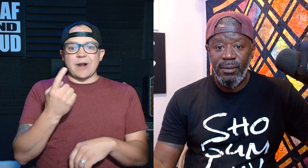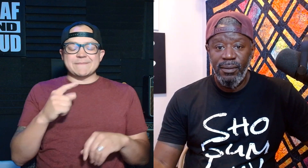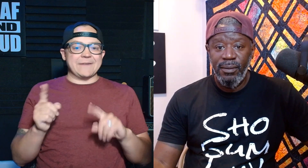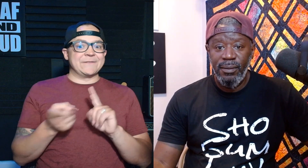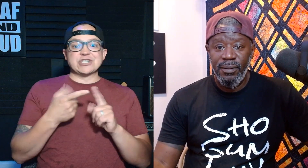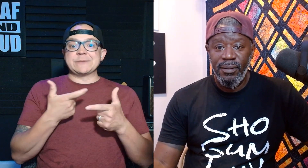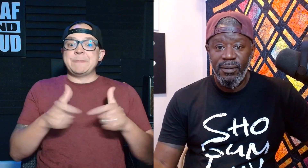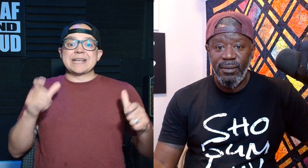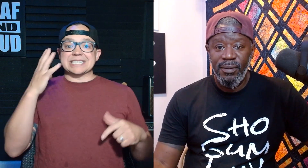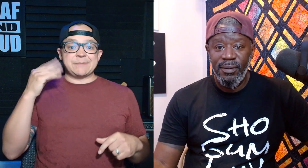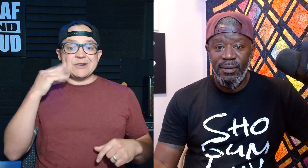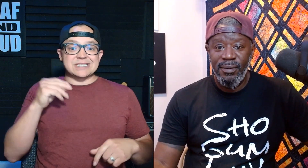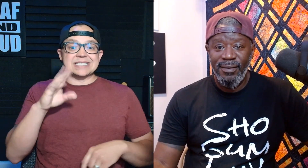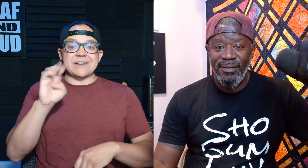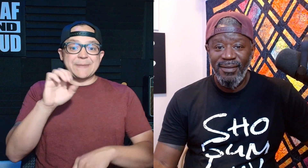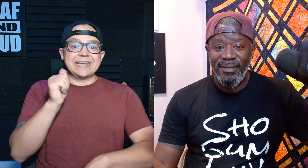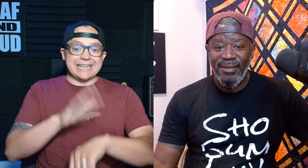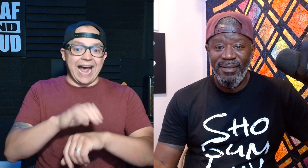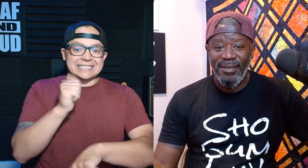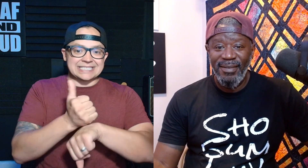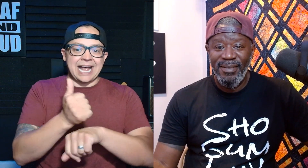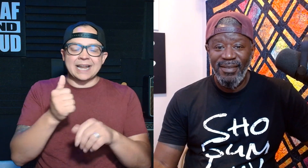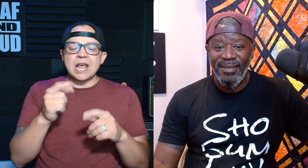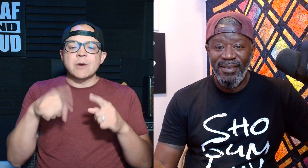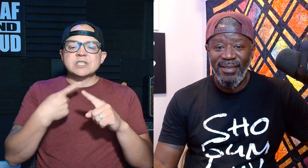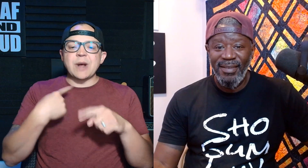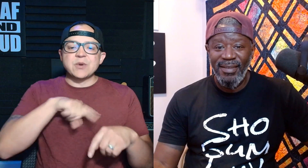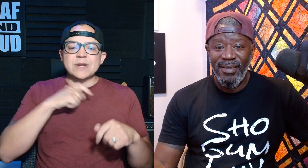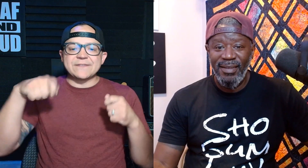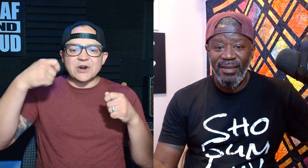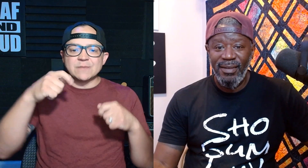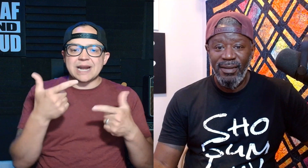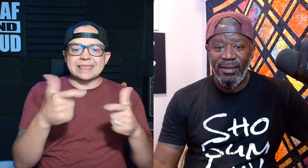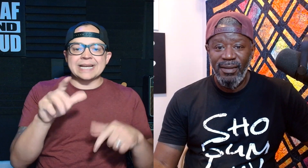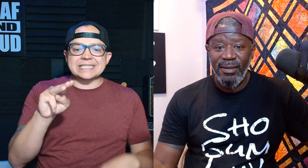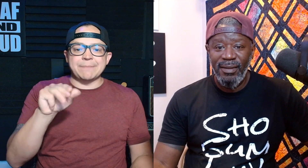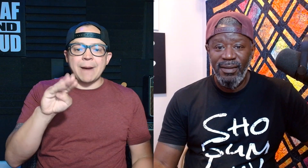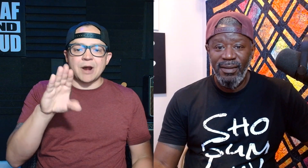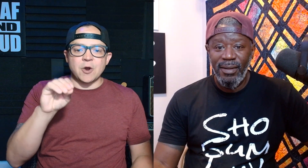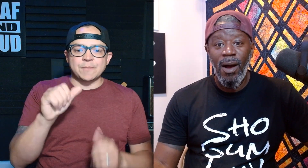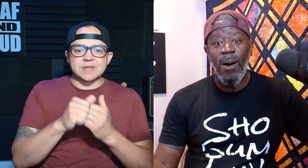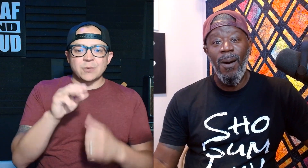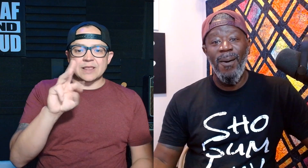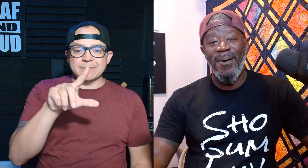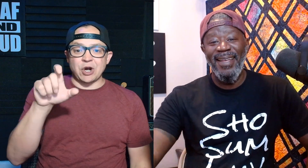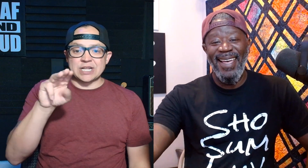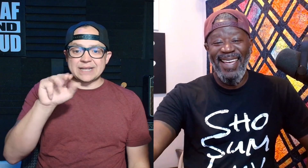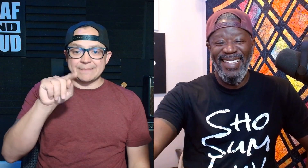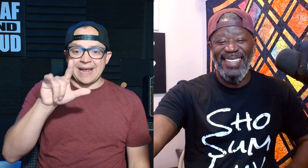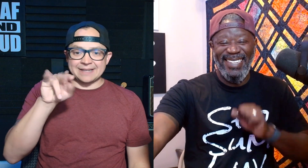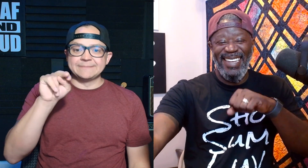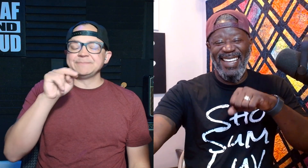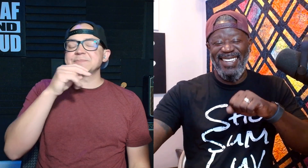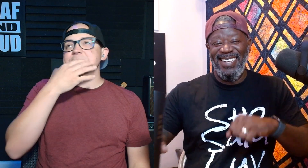days, one of my first big experiences of being on set was when we filmed Let's Mambo with